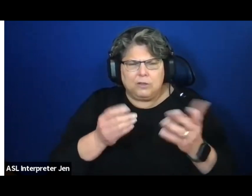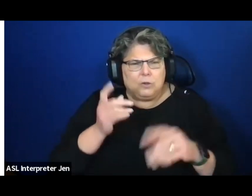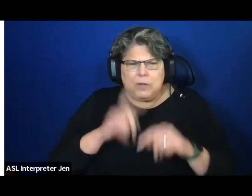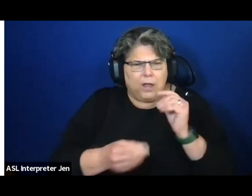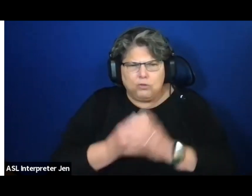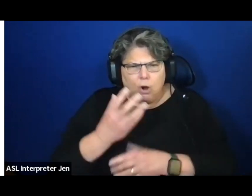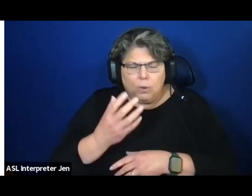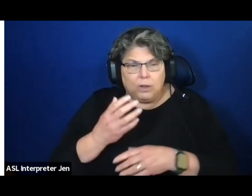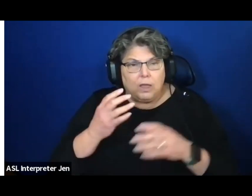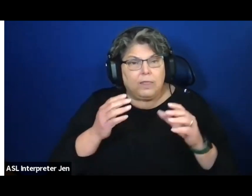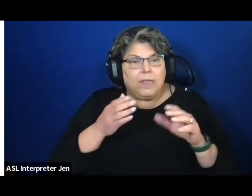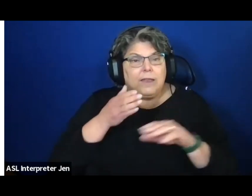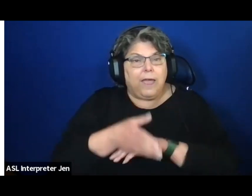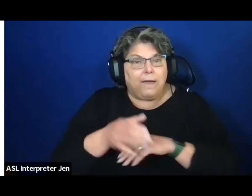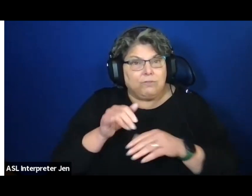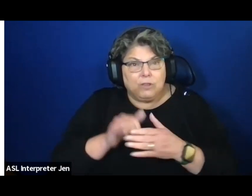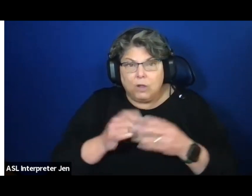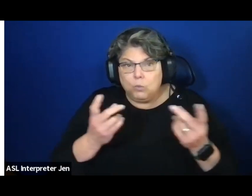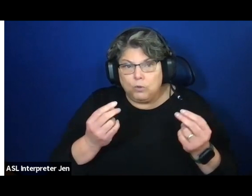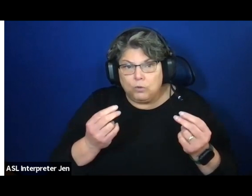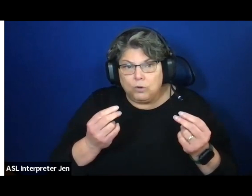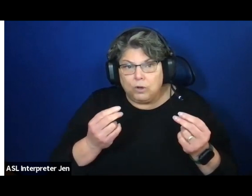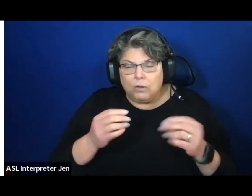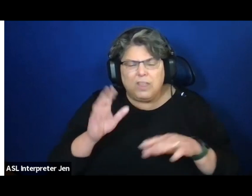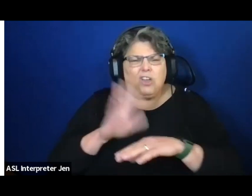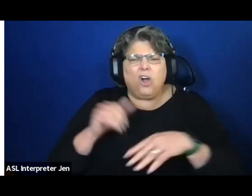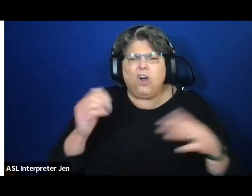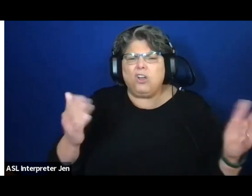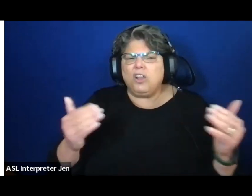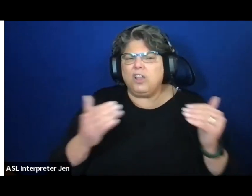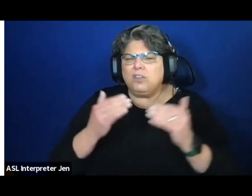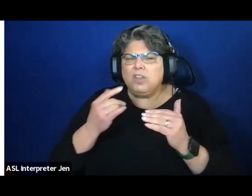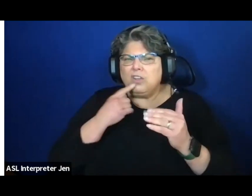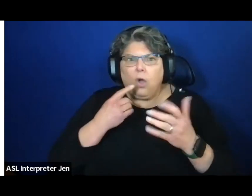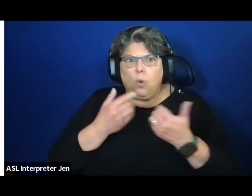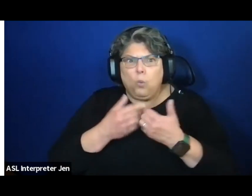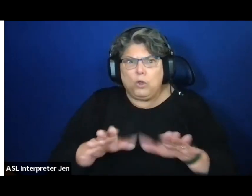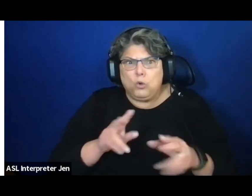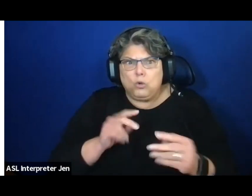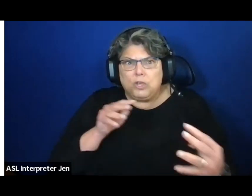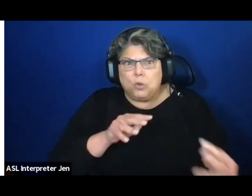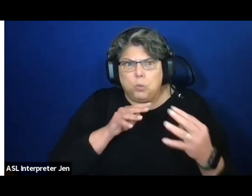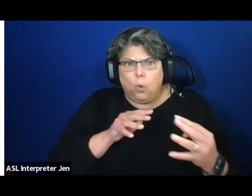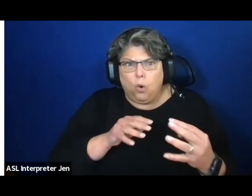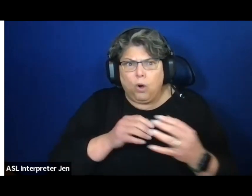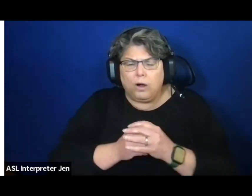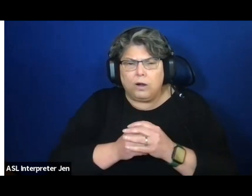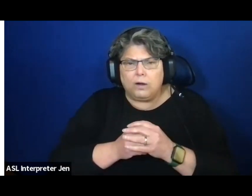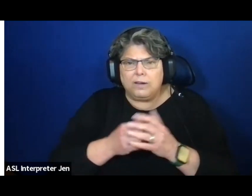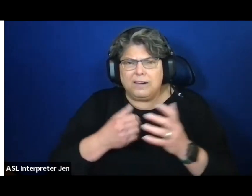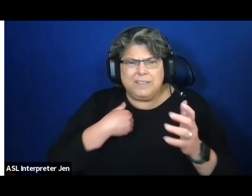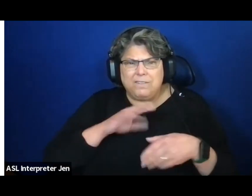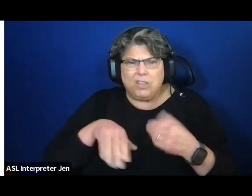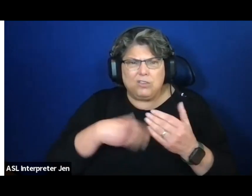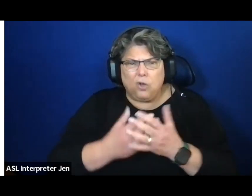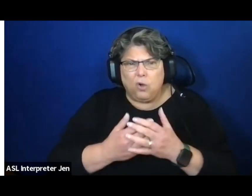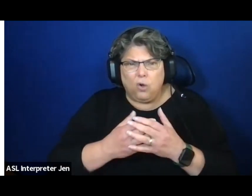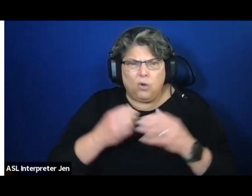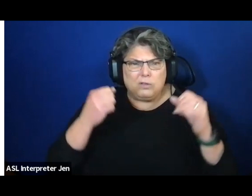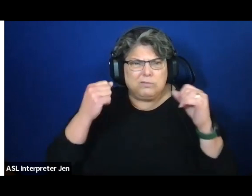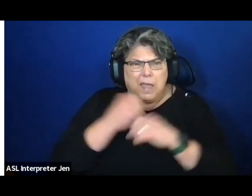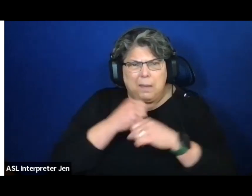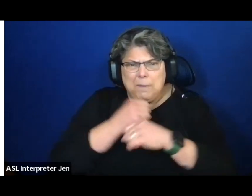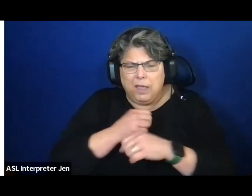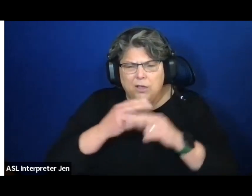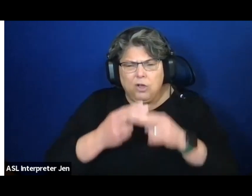that? They actually called everybody and said, oh, we're losing the war. And they have this whole campaign called